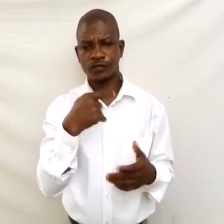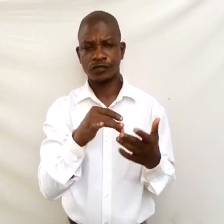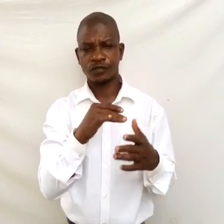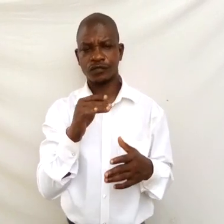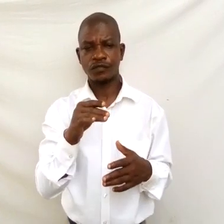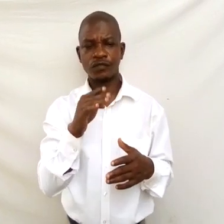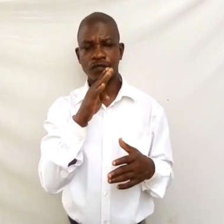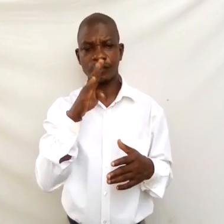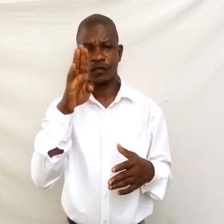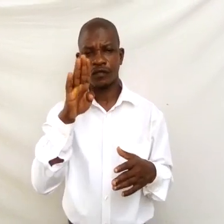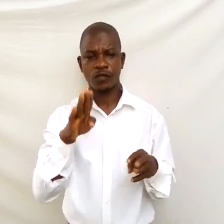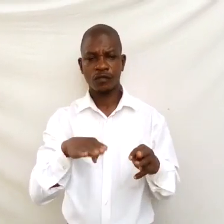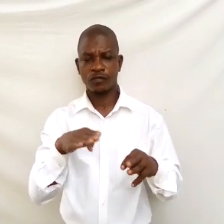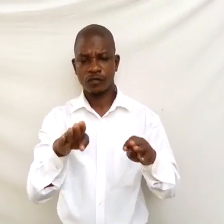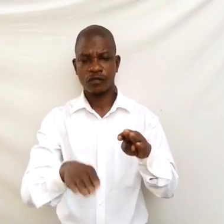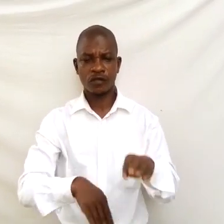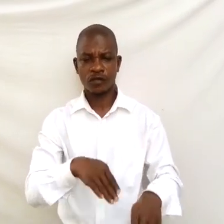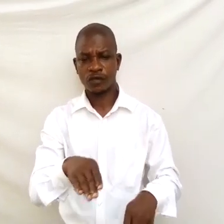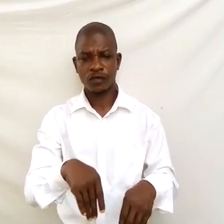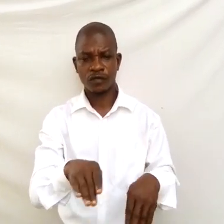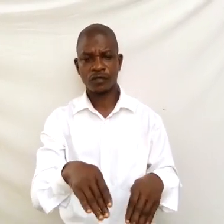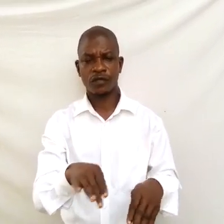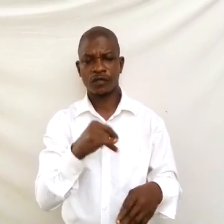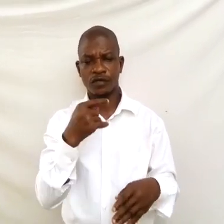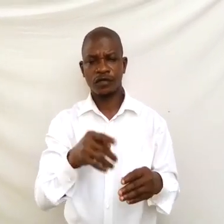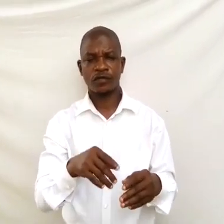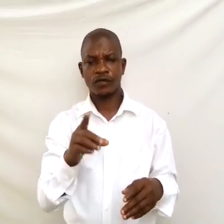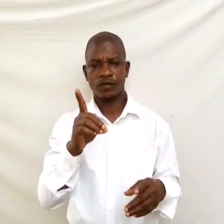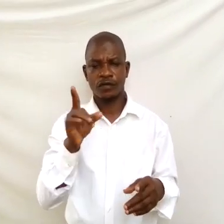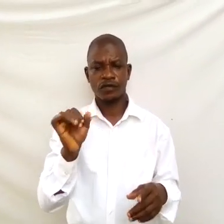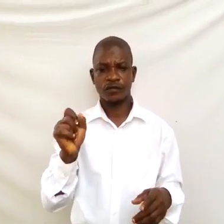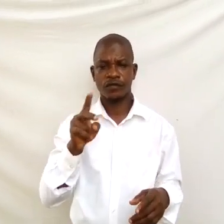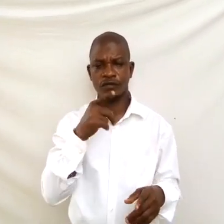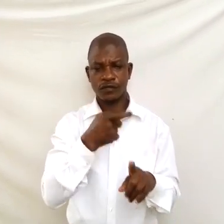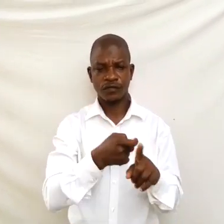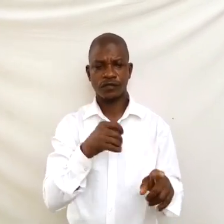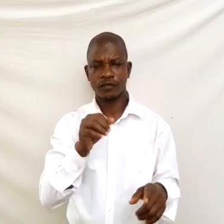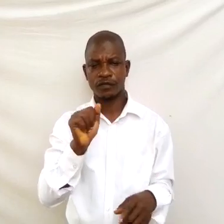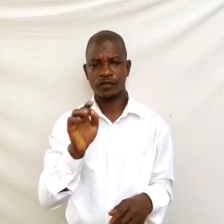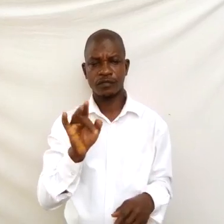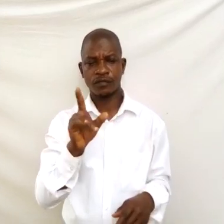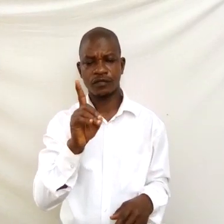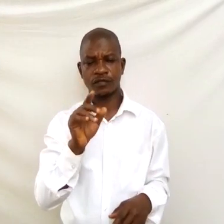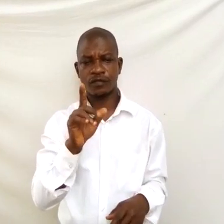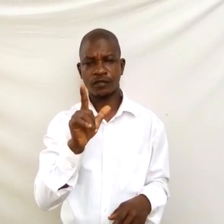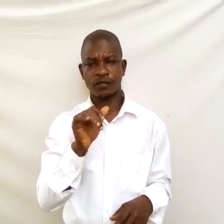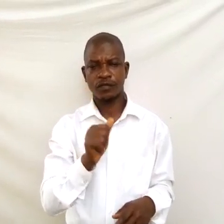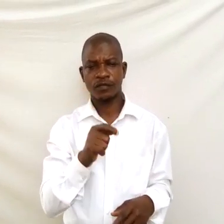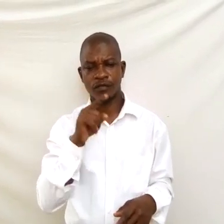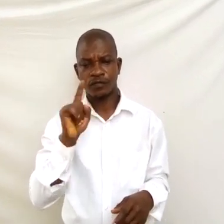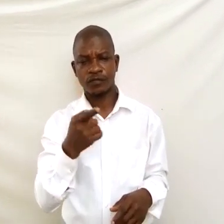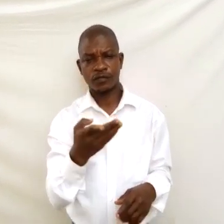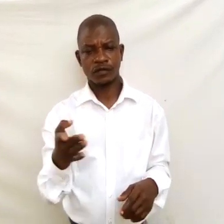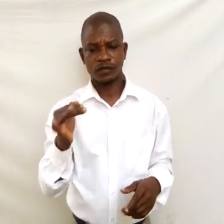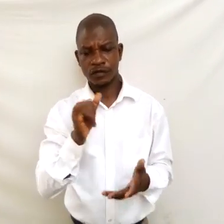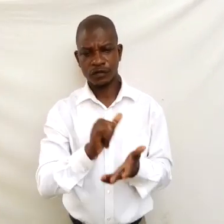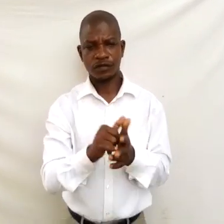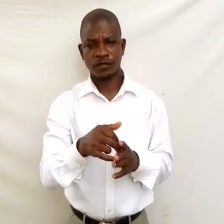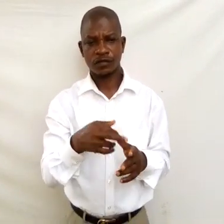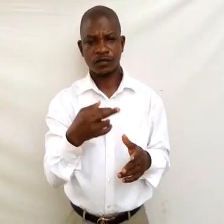David from Abdullah? To do that, the first thing you do is, the reference is now